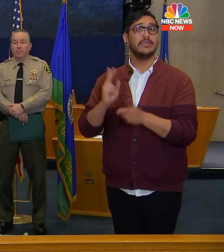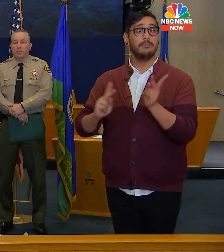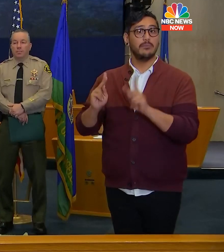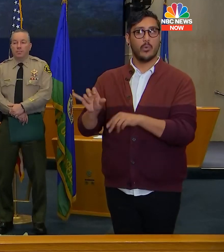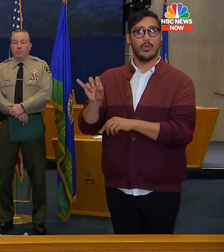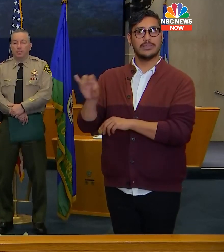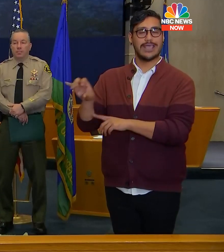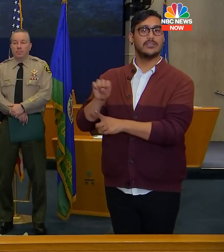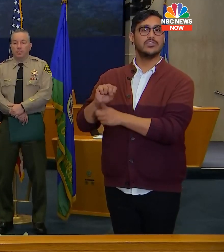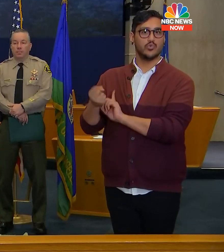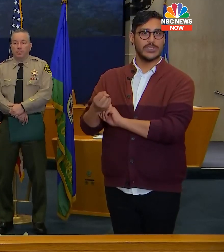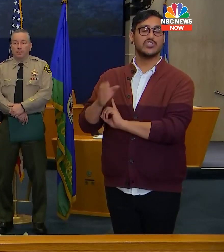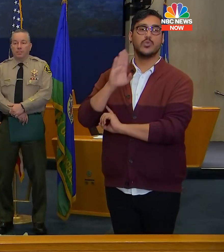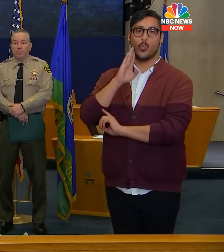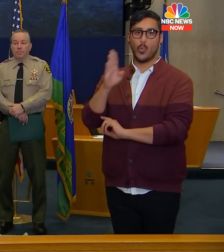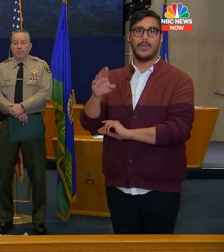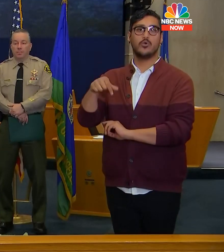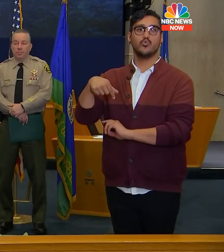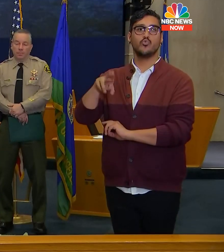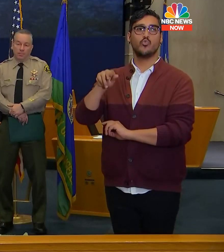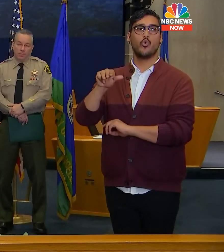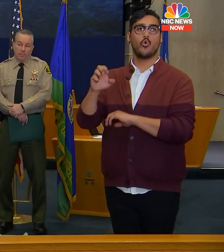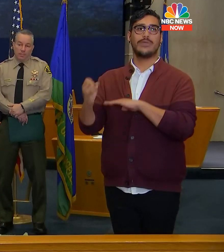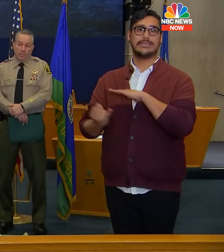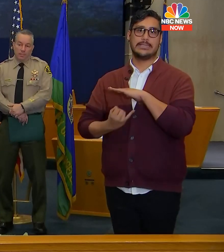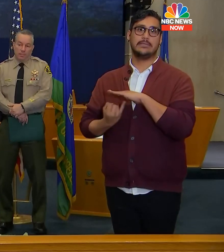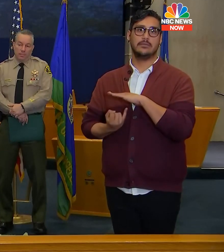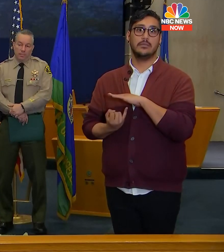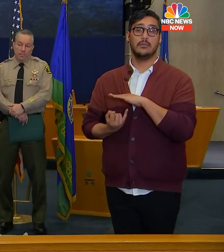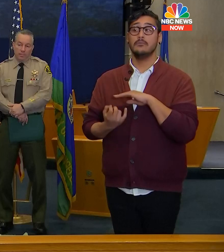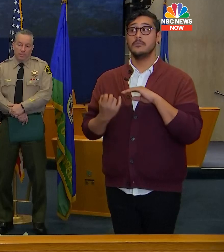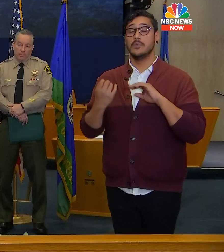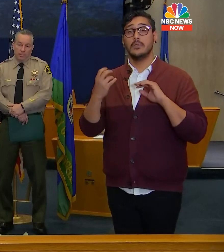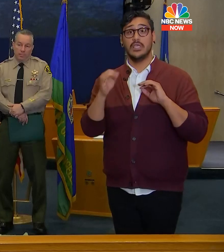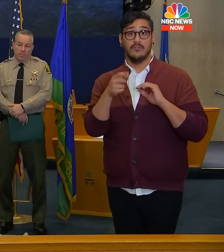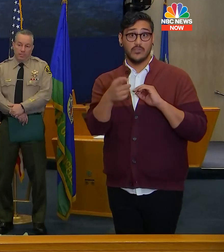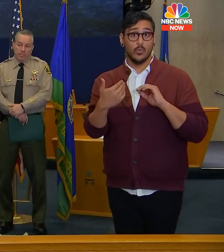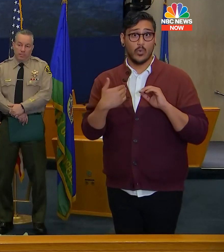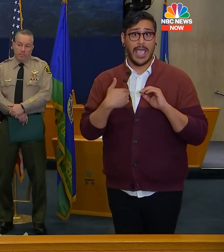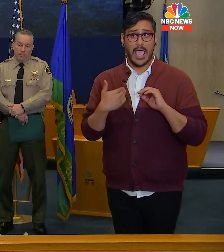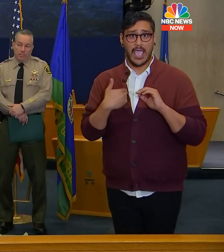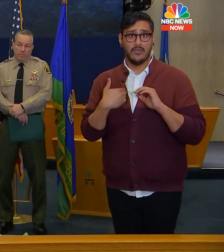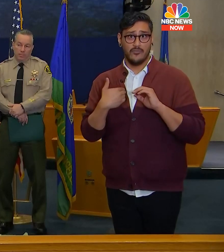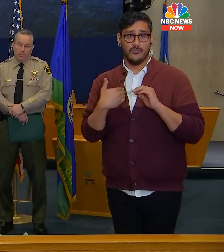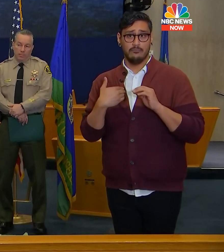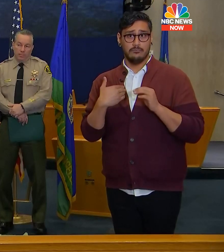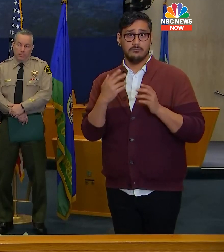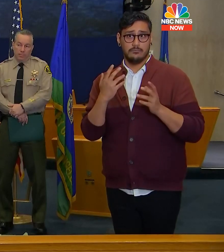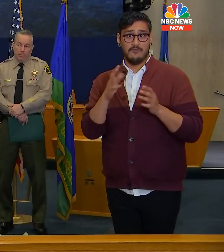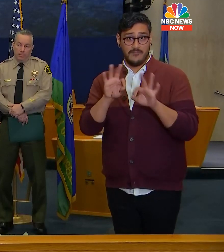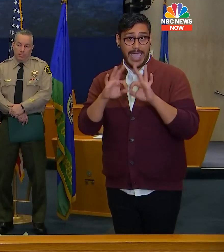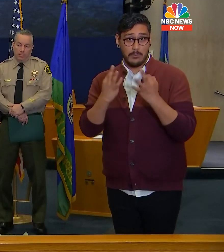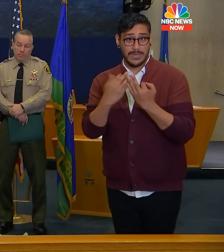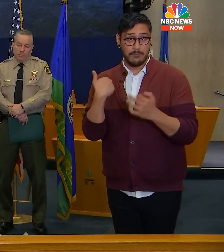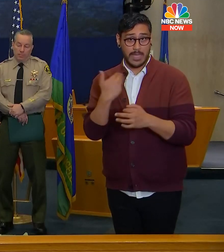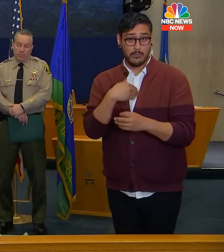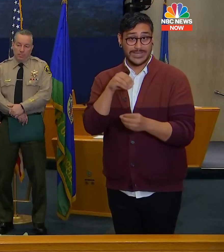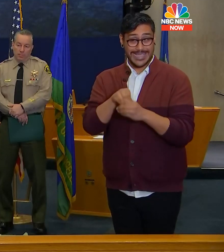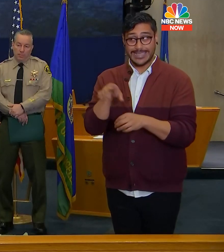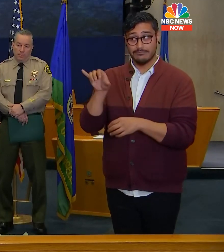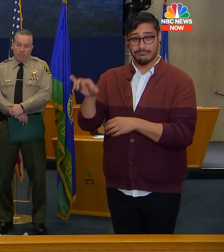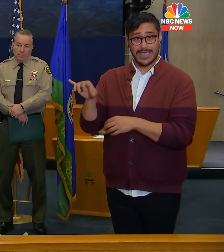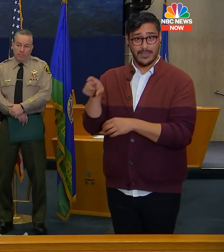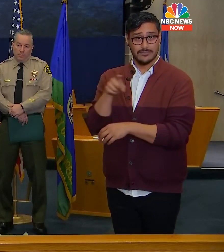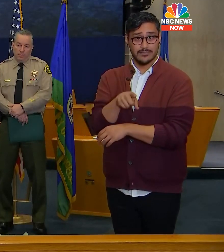that setting are quarantined. Just for those of you who have loved ones in those settings, I want you to know that